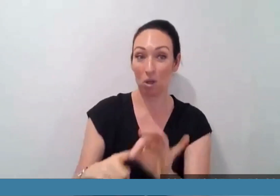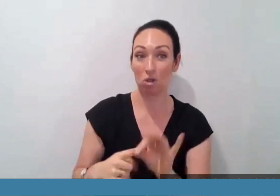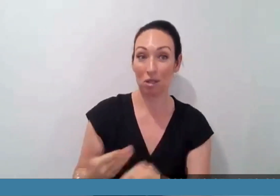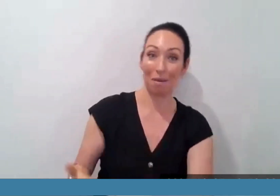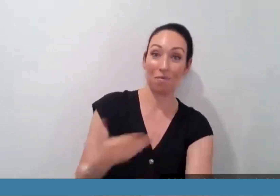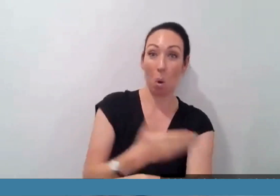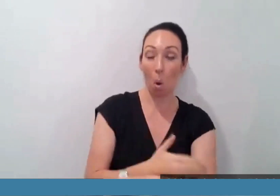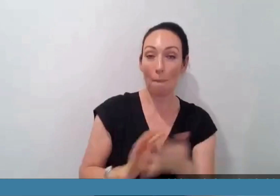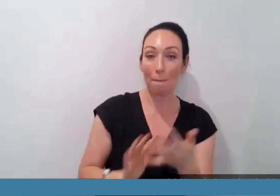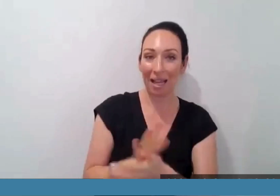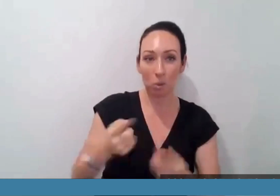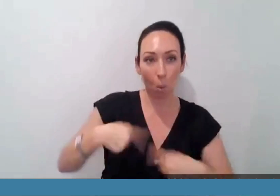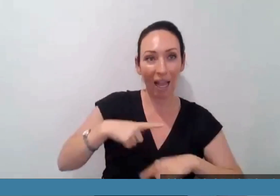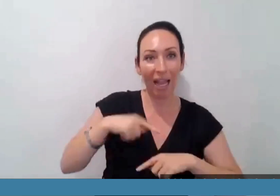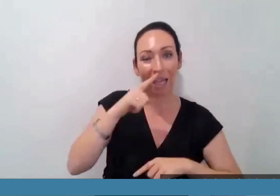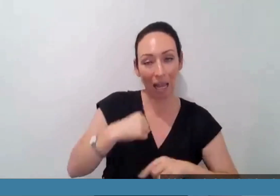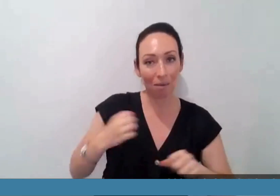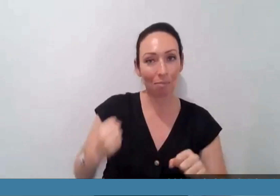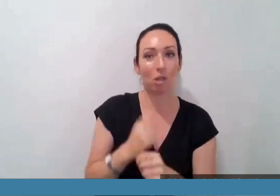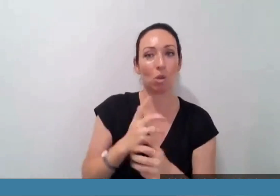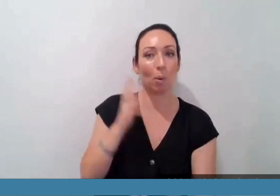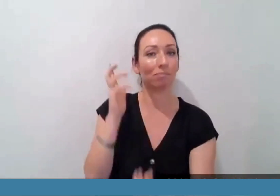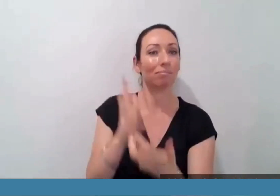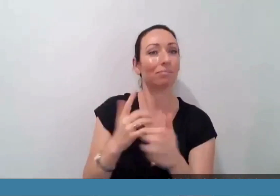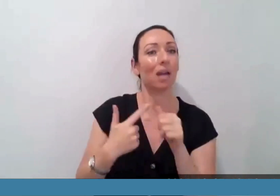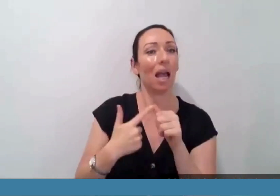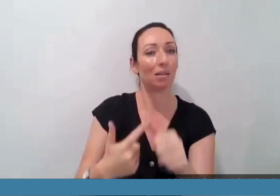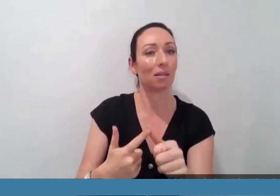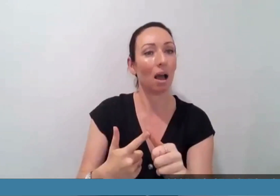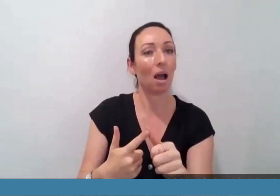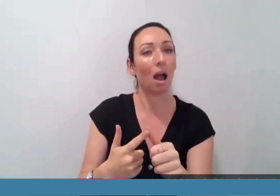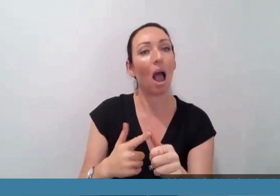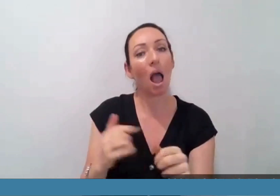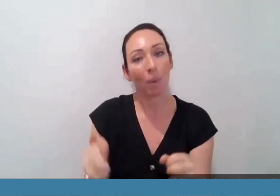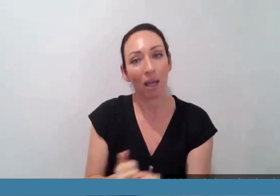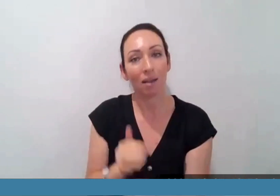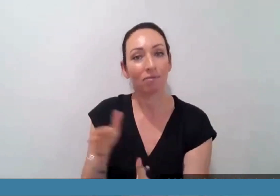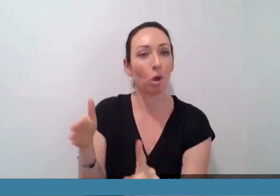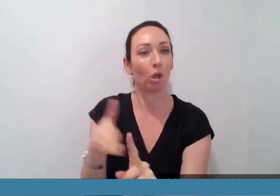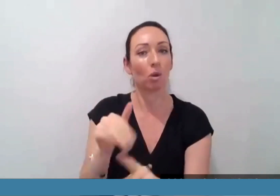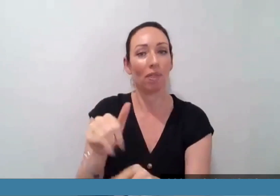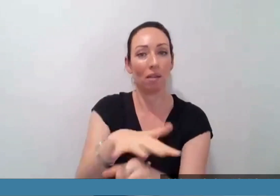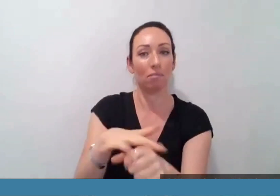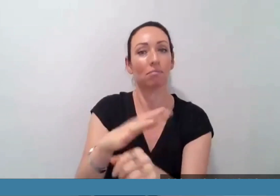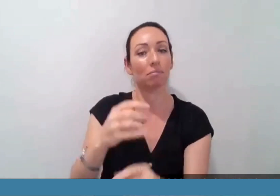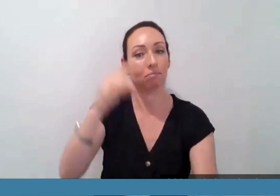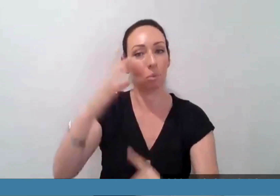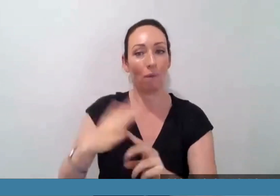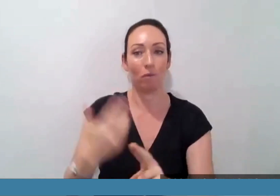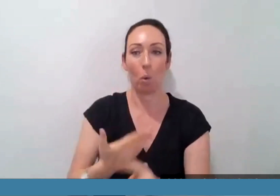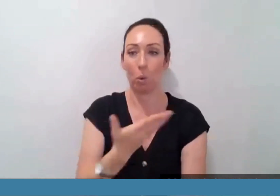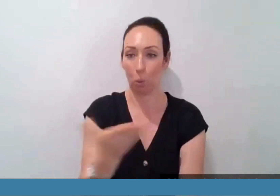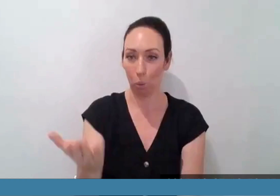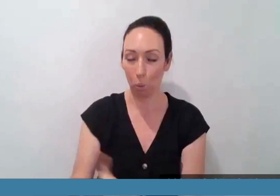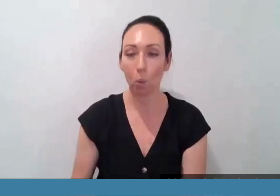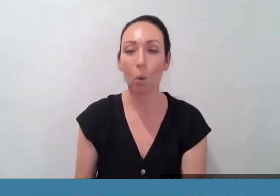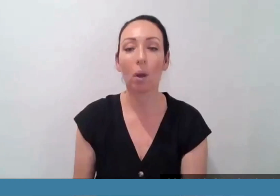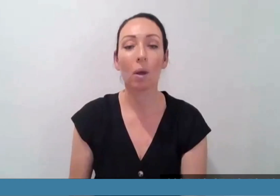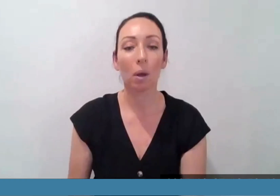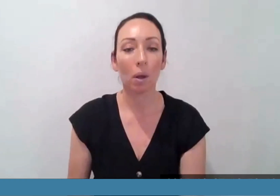us make sure that we're addressing the areas that matter most to you. So the first question I'm